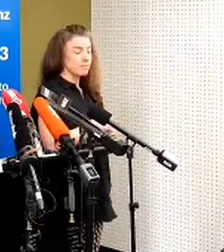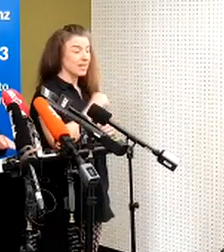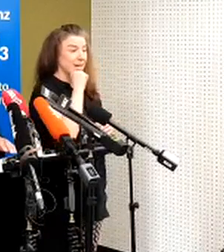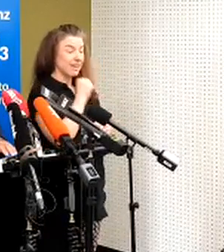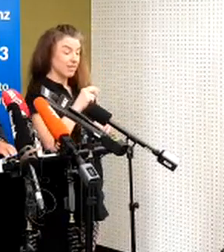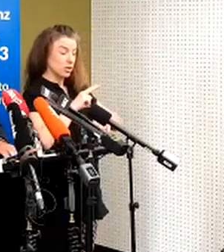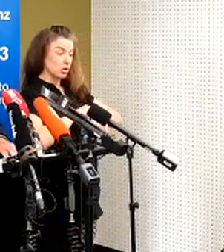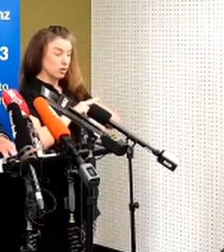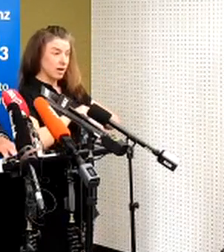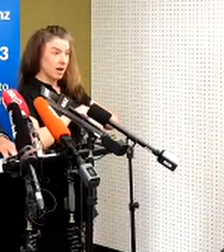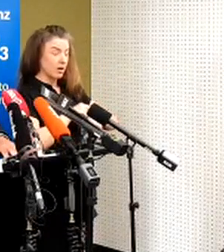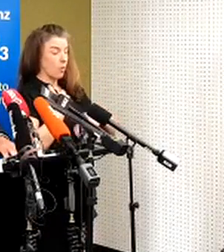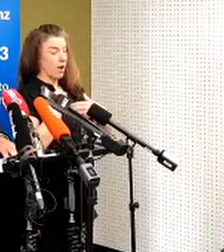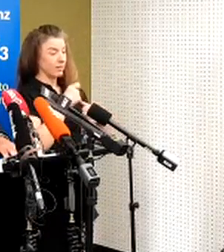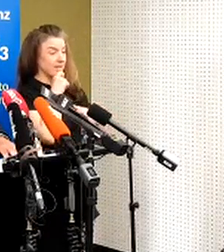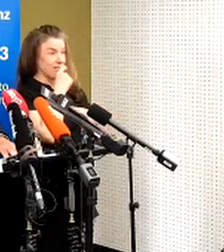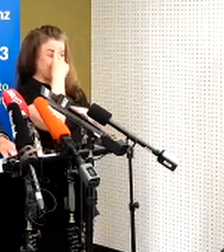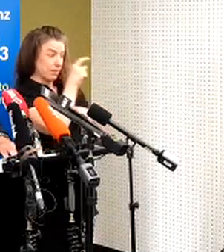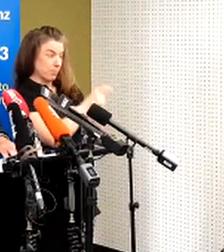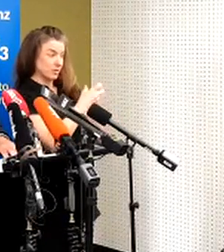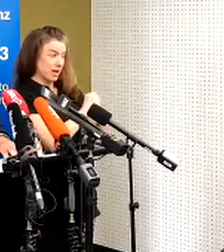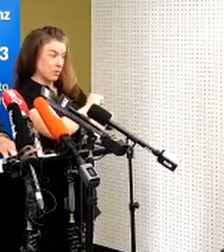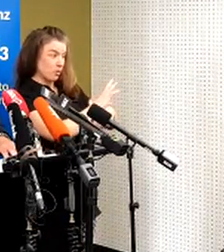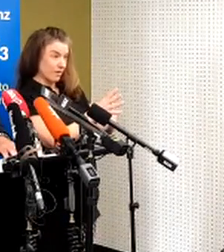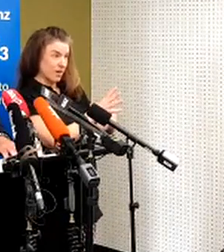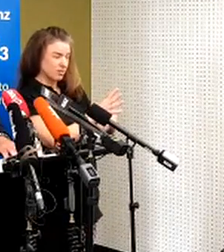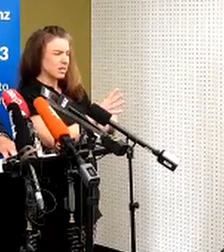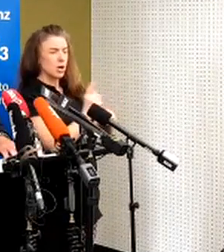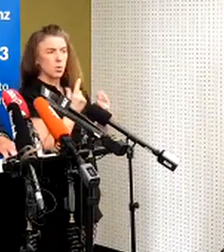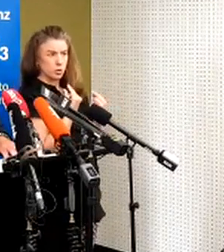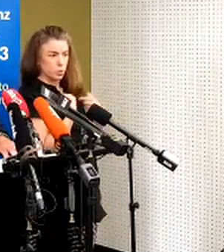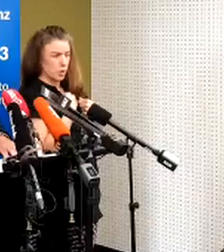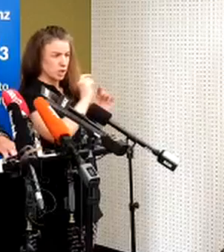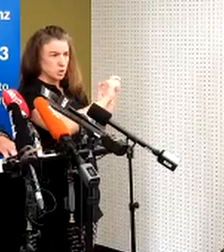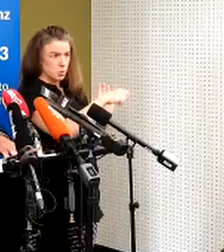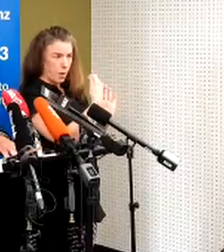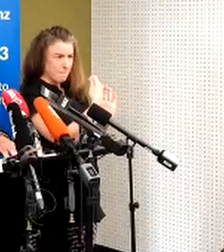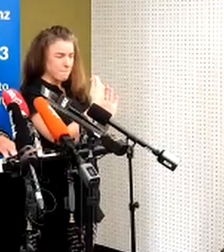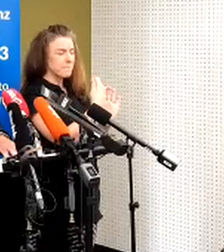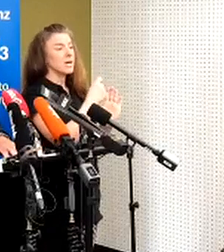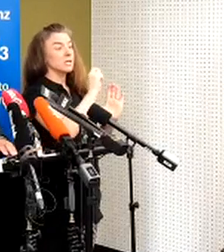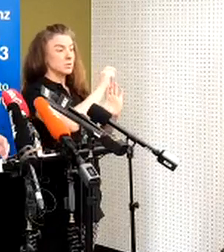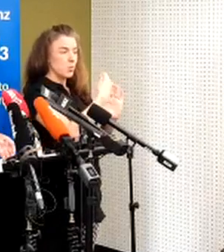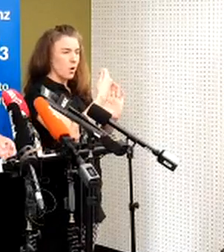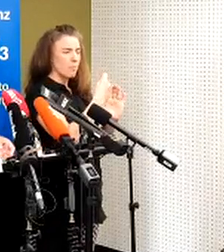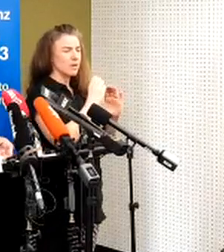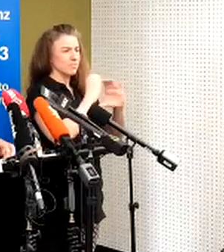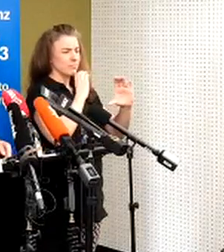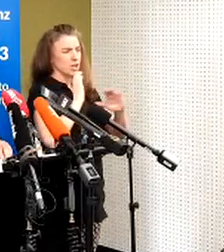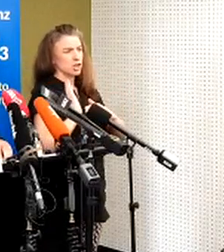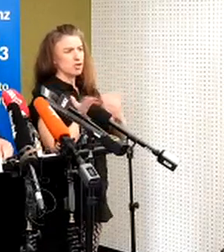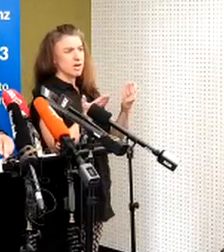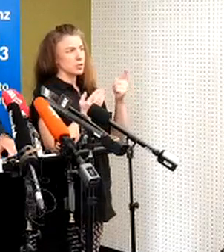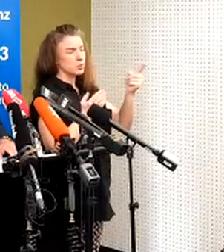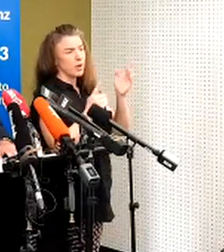worker suspects a person of having COVID-19, a swab will be taken, and it takes time then to courier that swab to the lab for